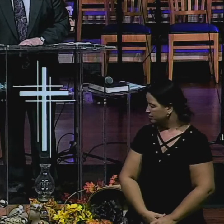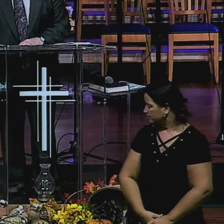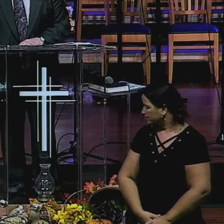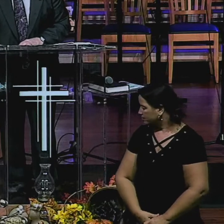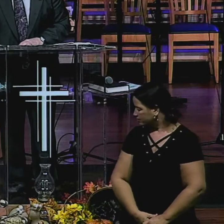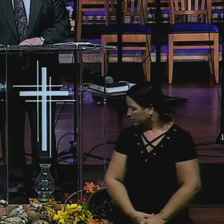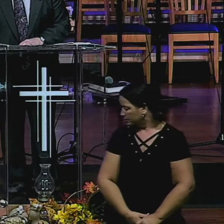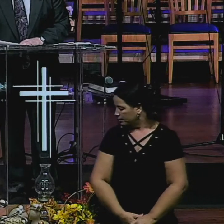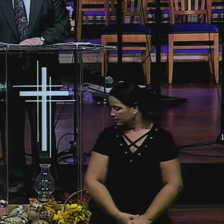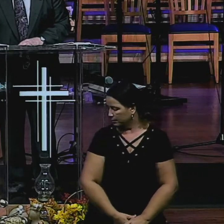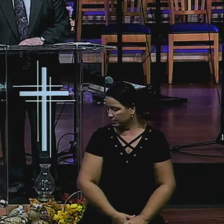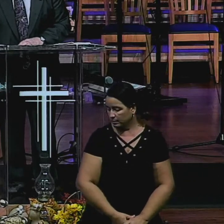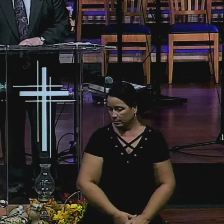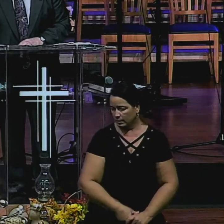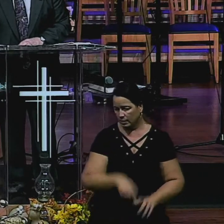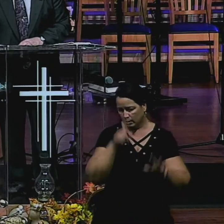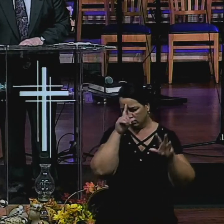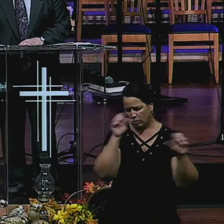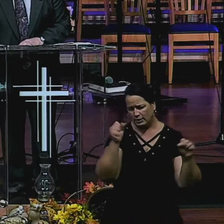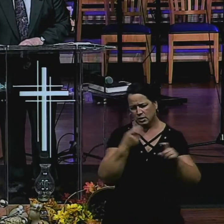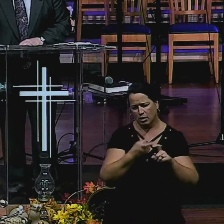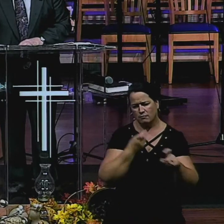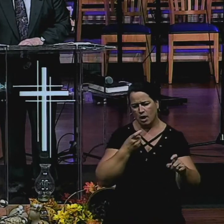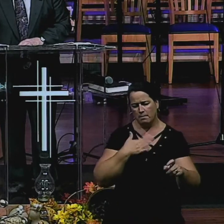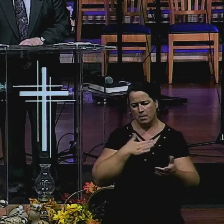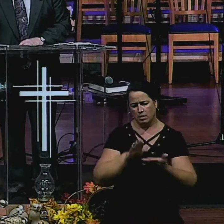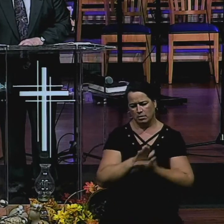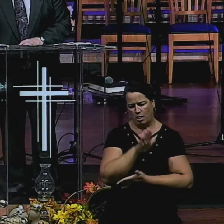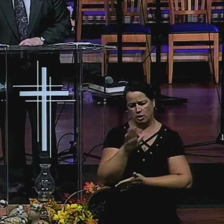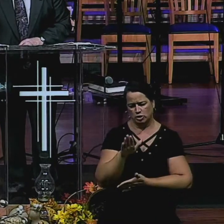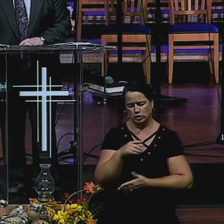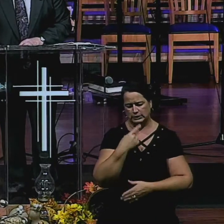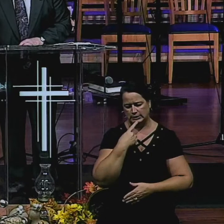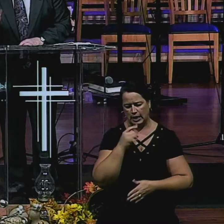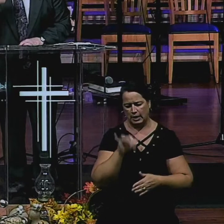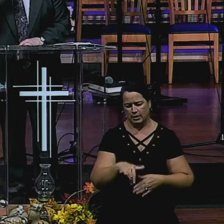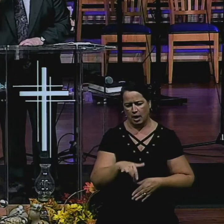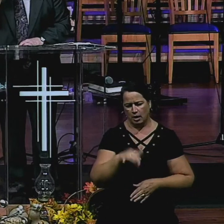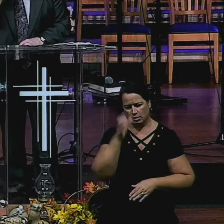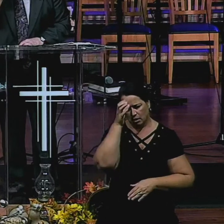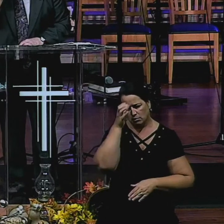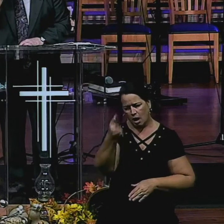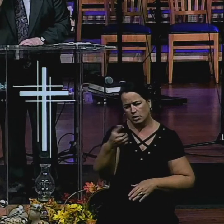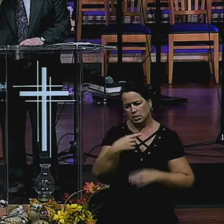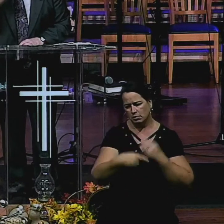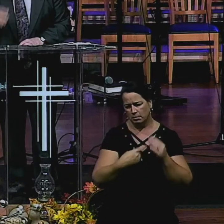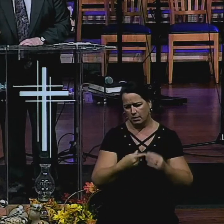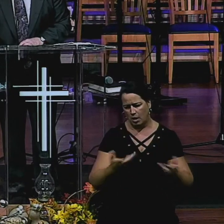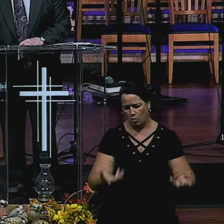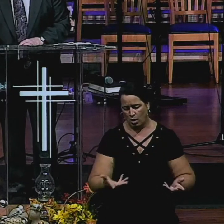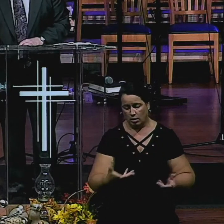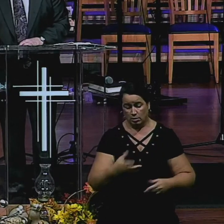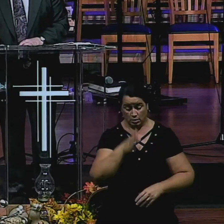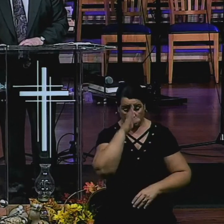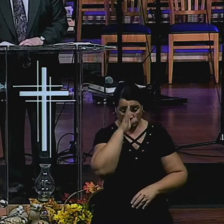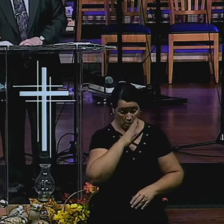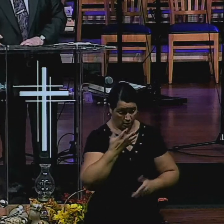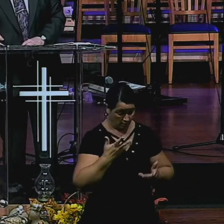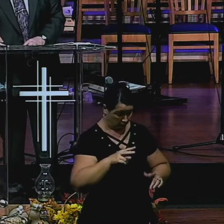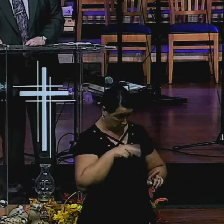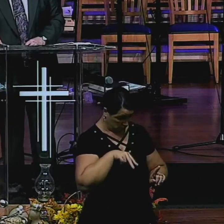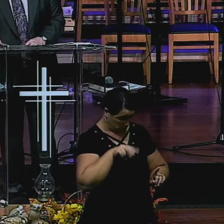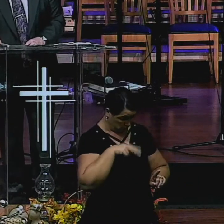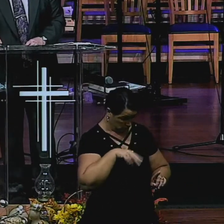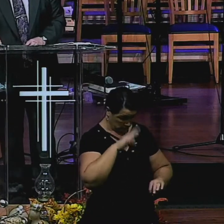seminary president, Danny Aiken, said, the word carries with it the idea of satisfaction. Jesus Christ, by his bloody sacrifice on the cross, satisfied God's holiness.